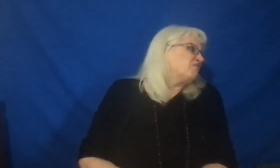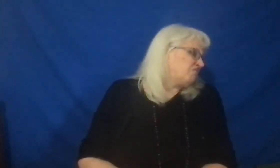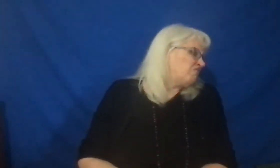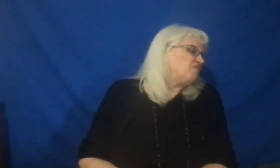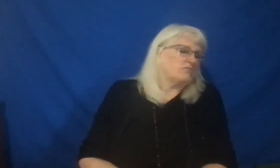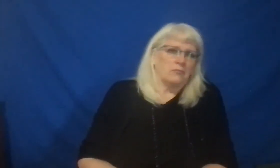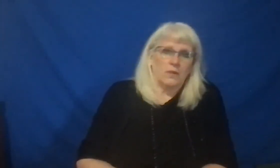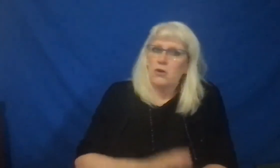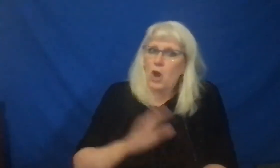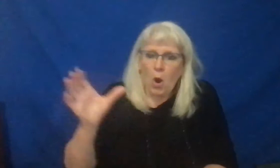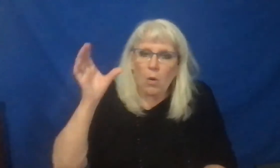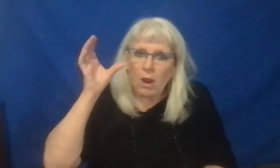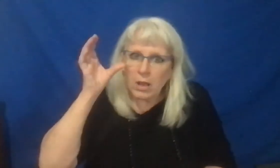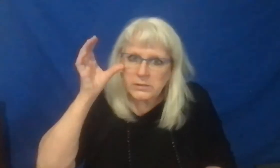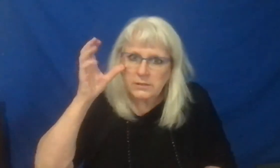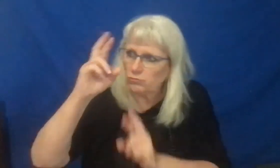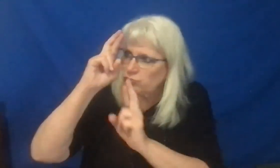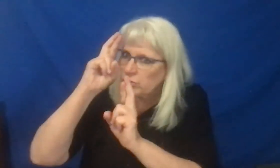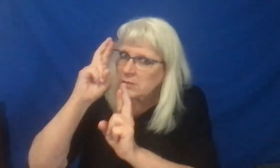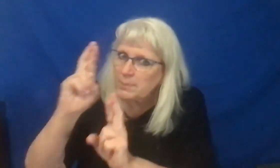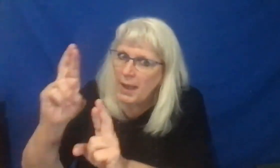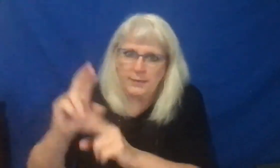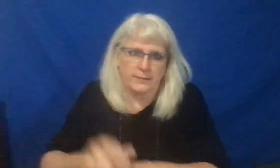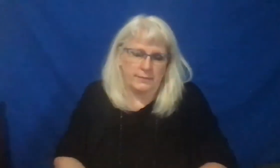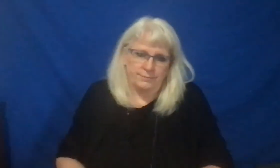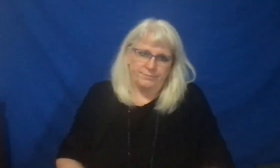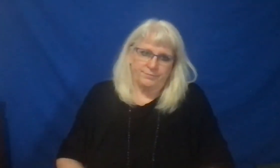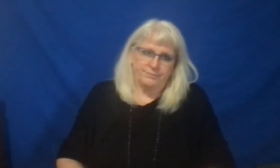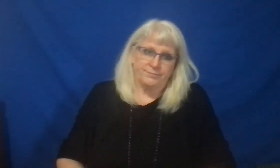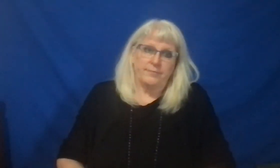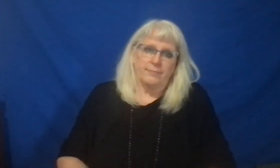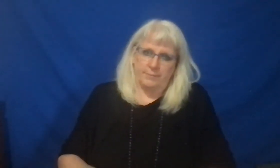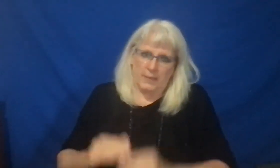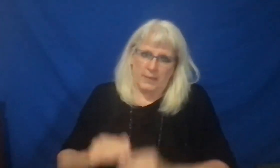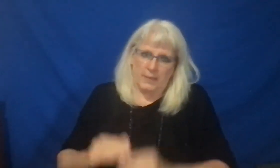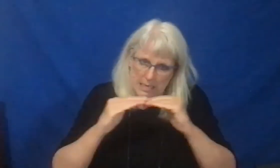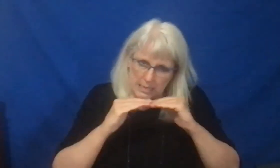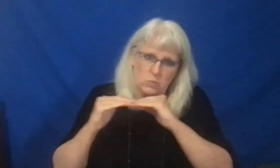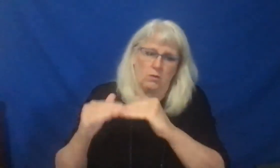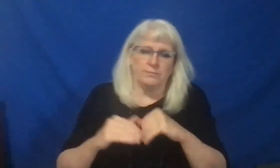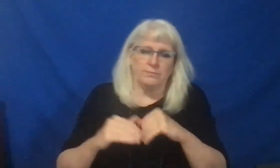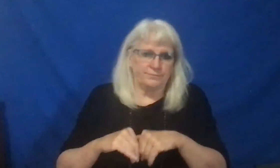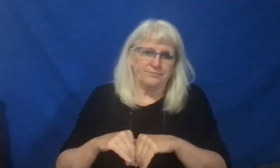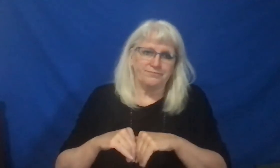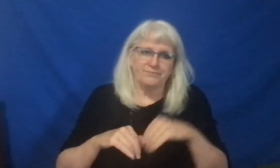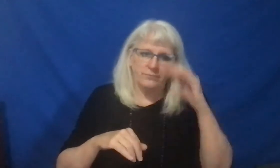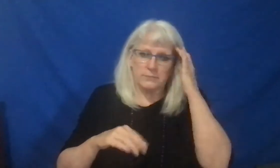same respect and recognition, right? Bill says that this sort of exercise